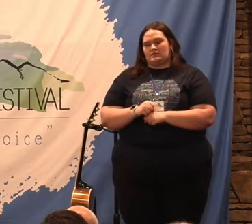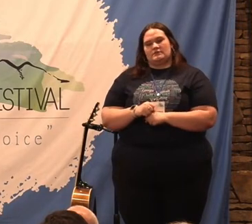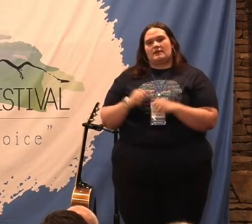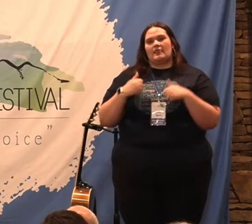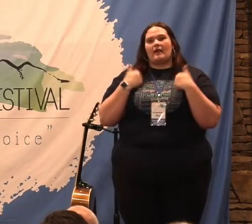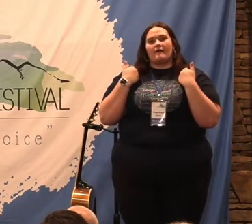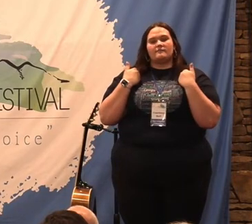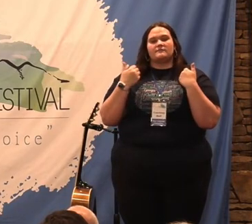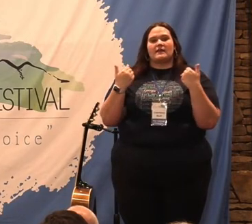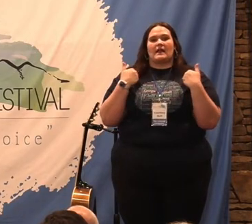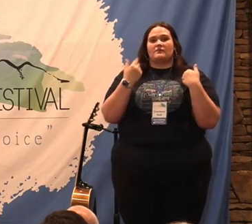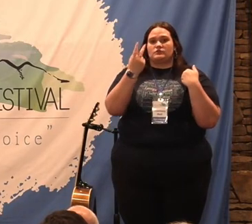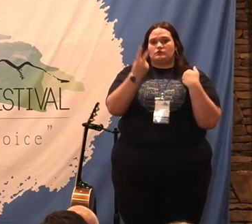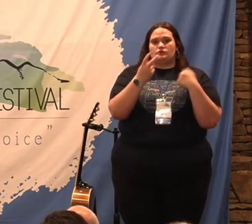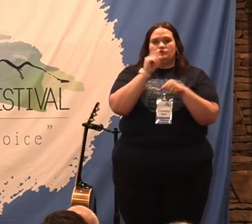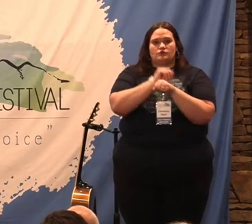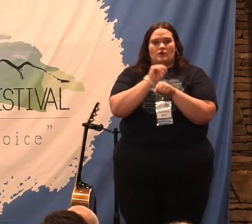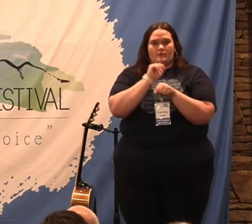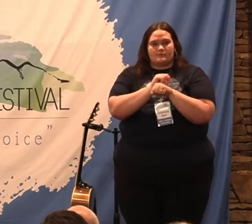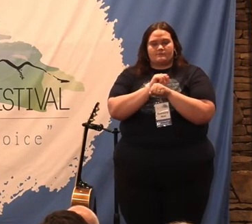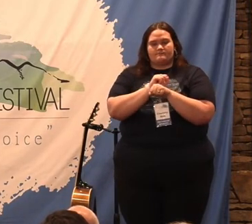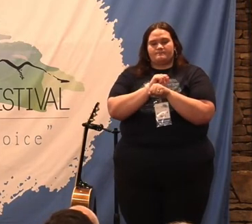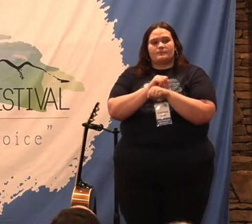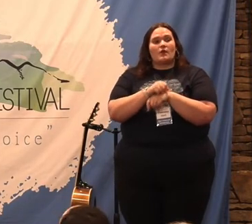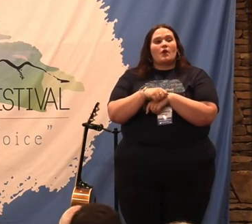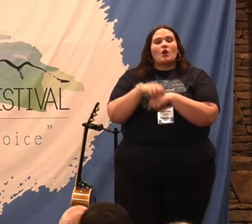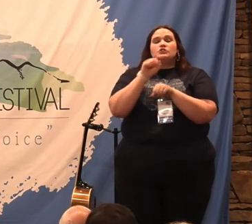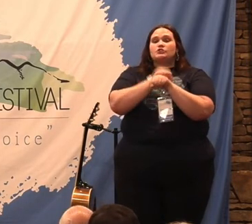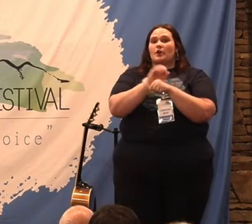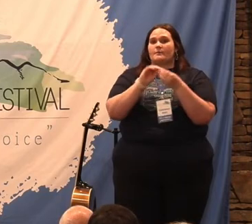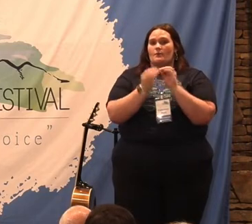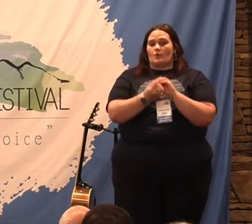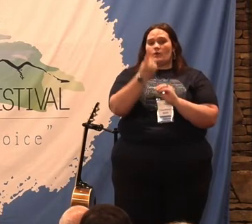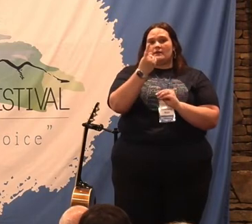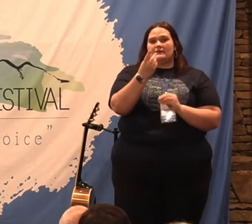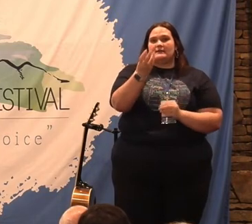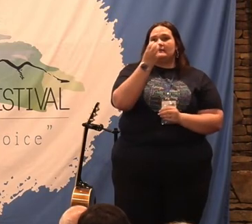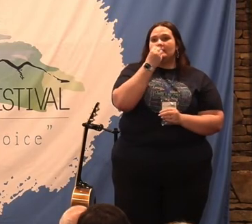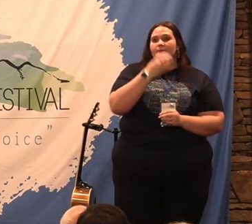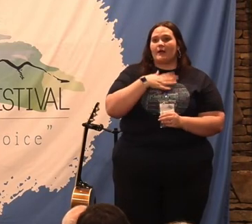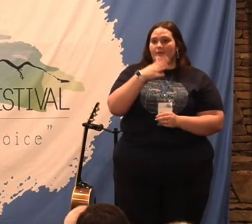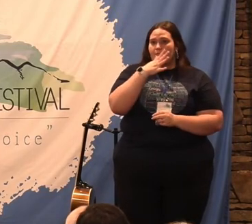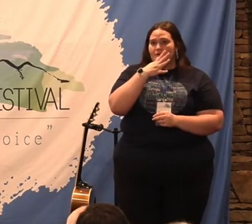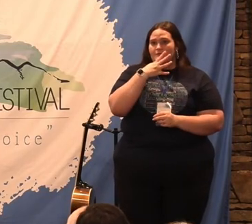one, eat my mother's food. I have no problem with that.